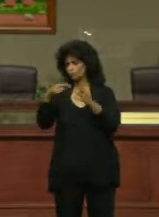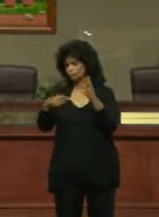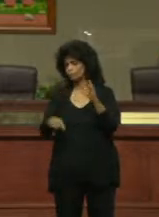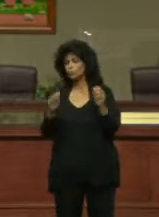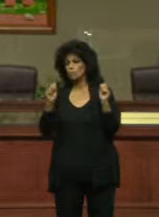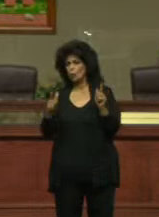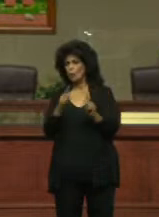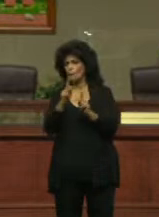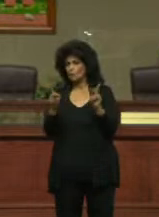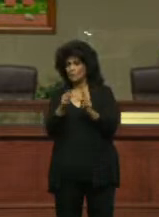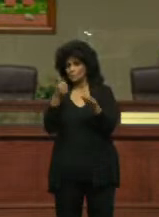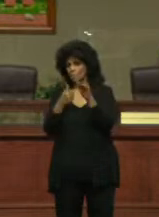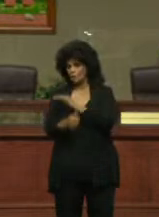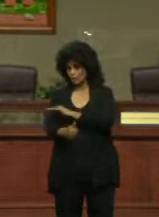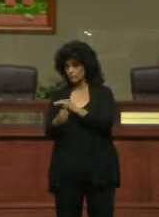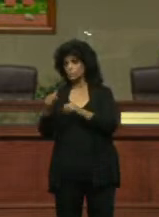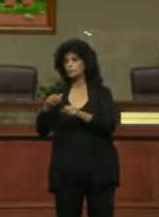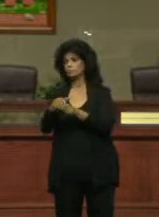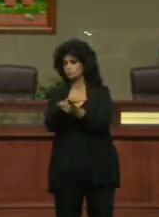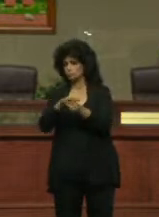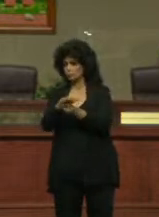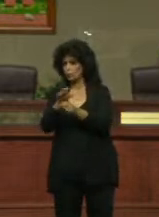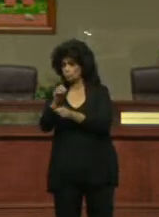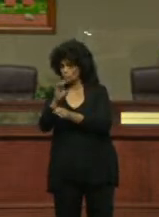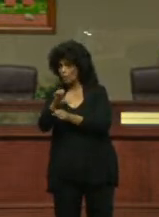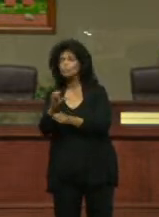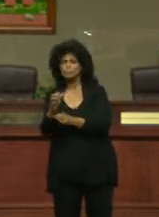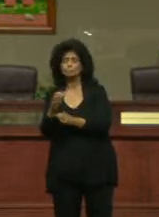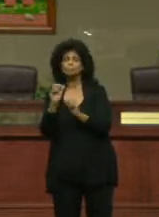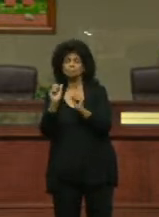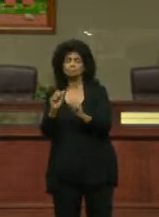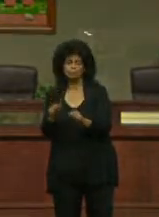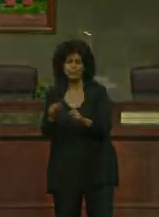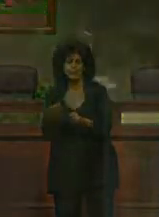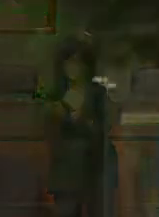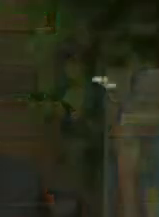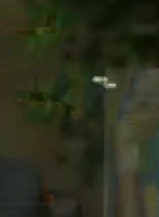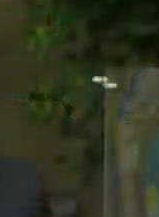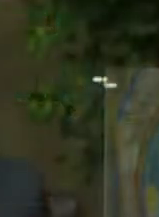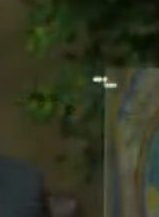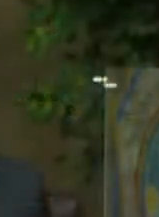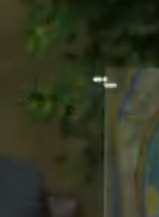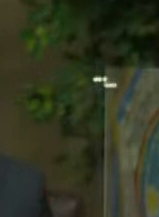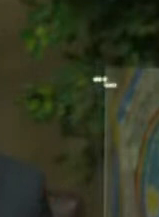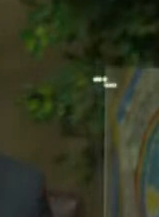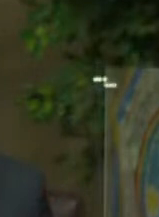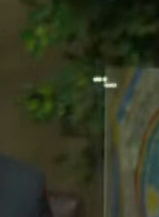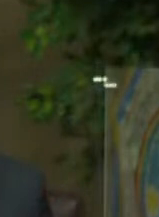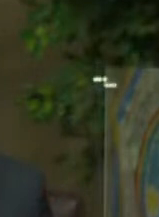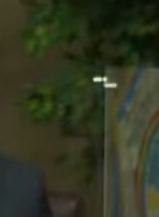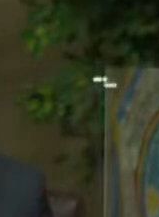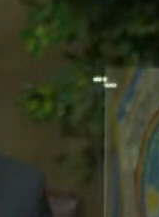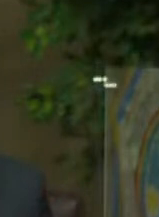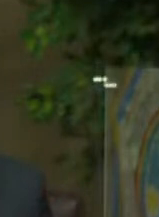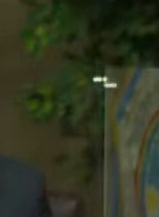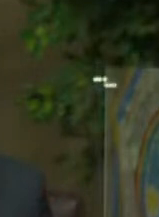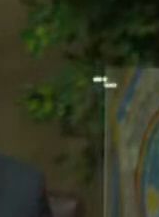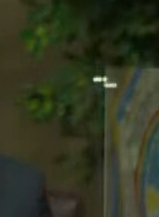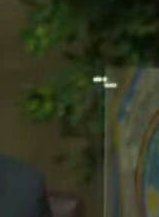county's program. If you live within the corporate limits of the City of